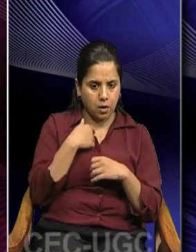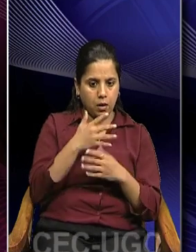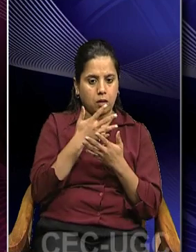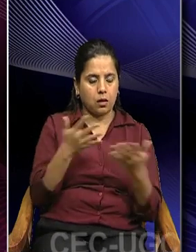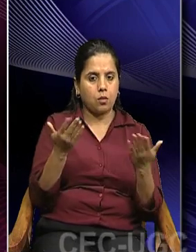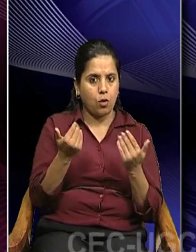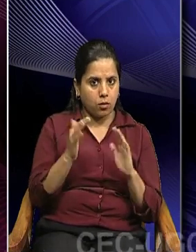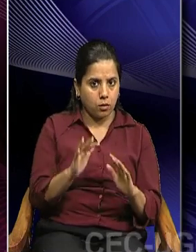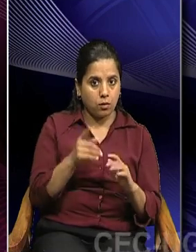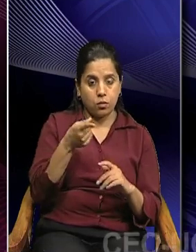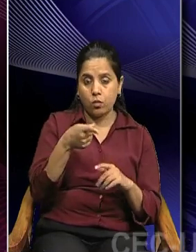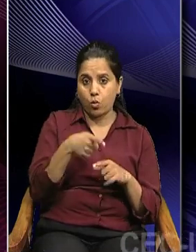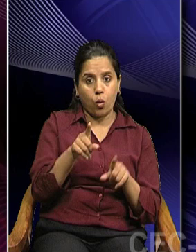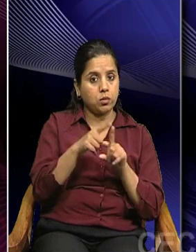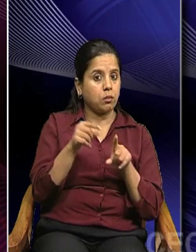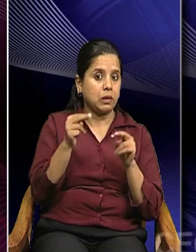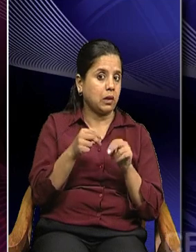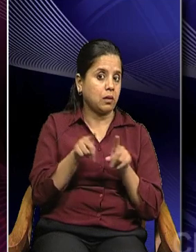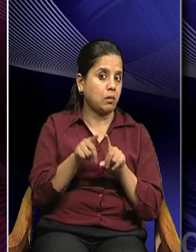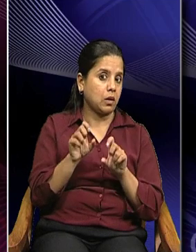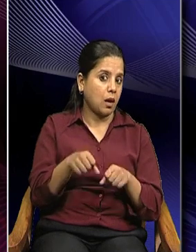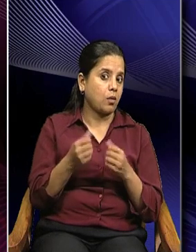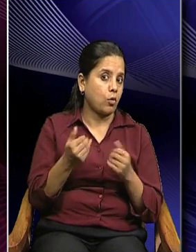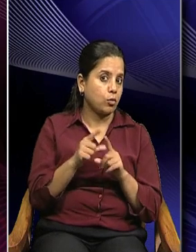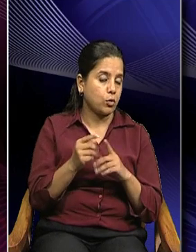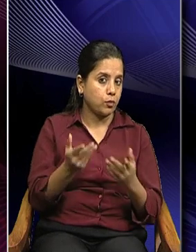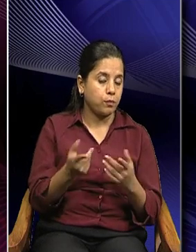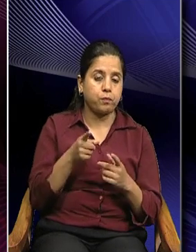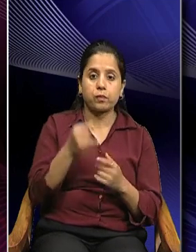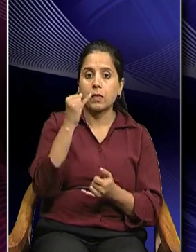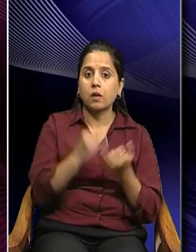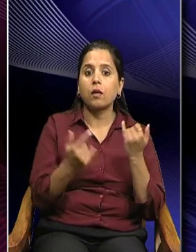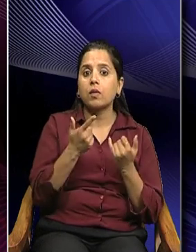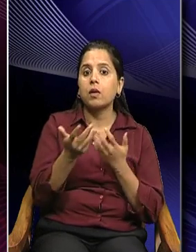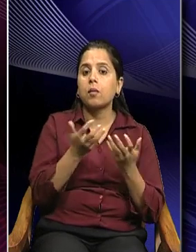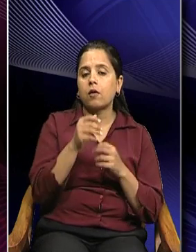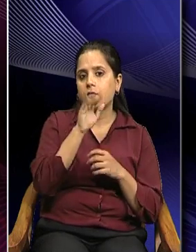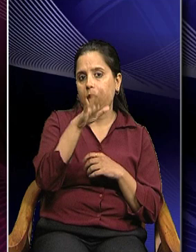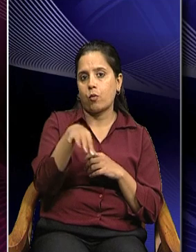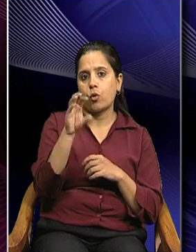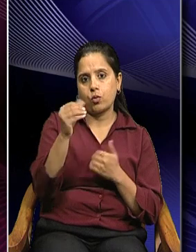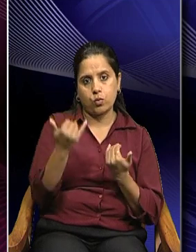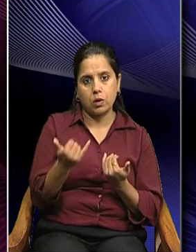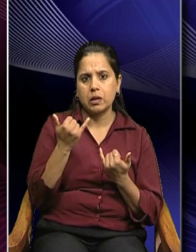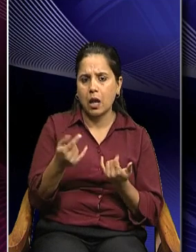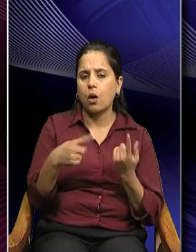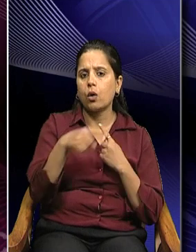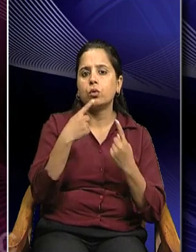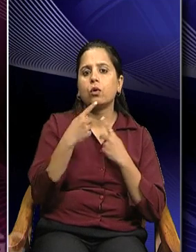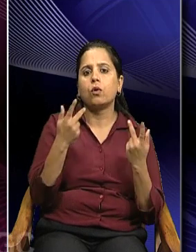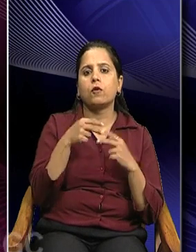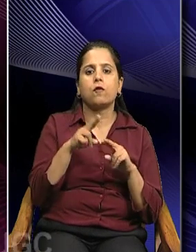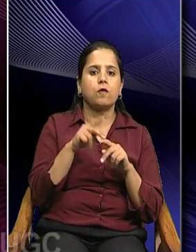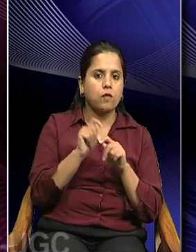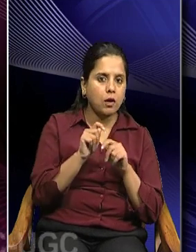is actually as per your requirement? And the last one, that marketing 5.0, as of now it talks about